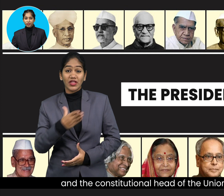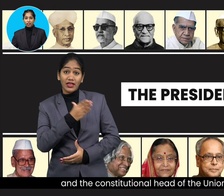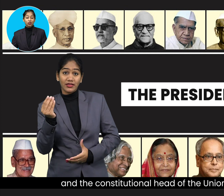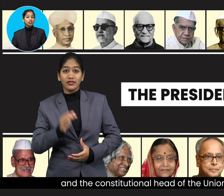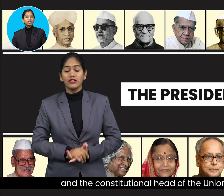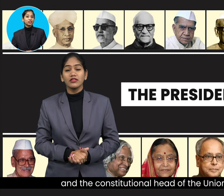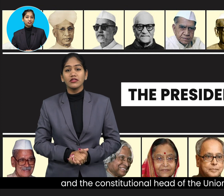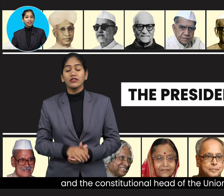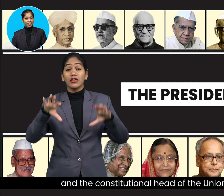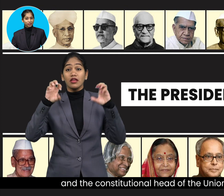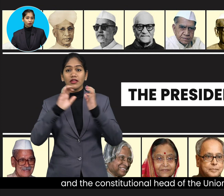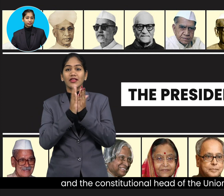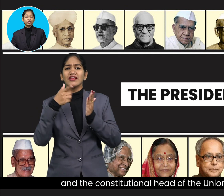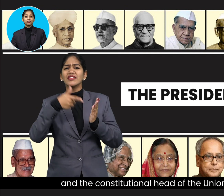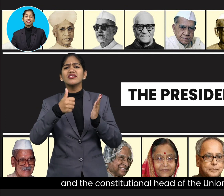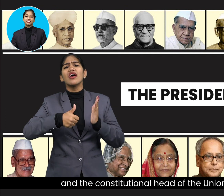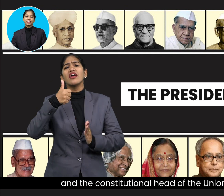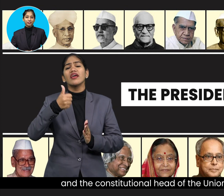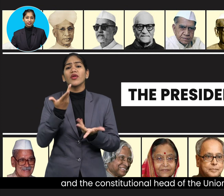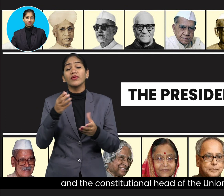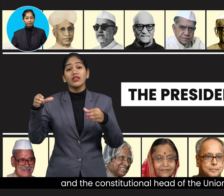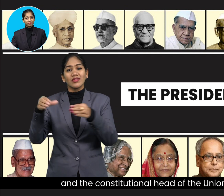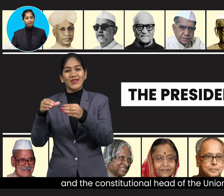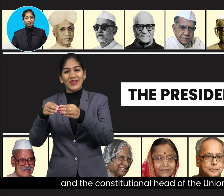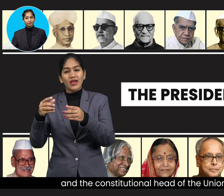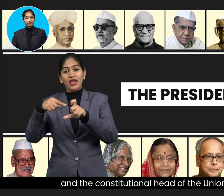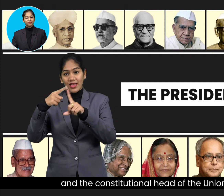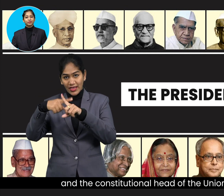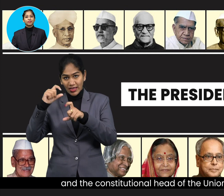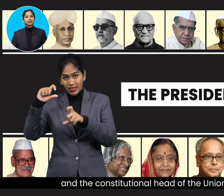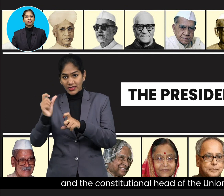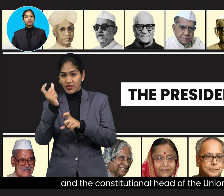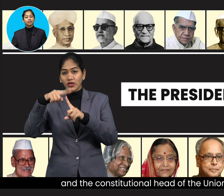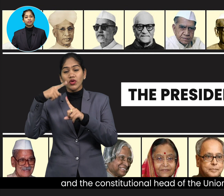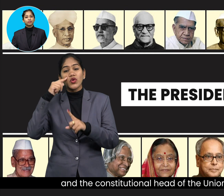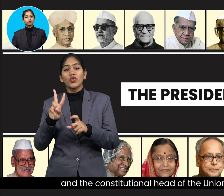and the constitutional head of the Union Executive.